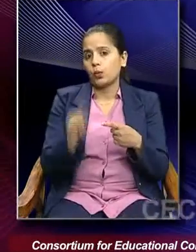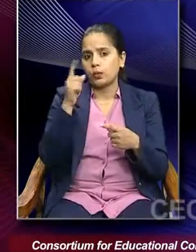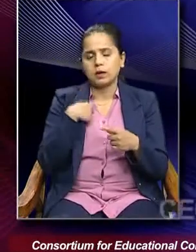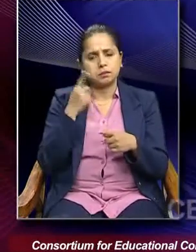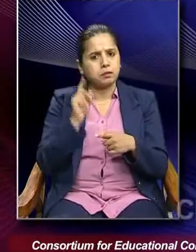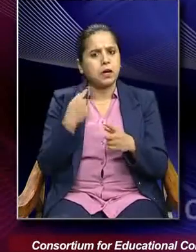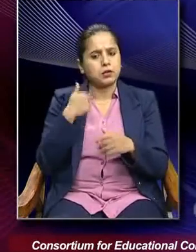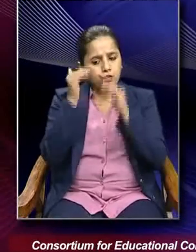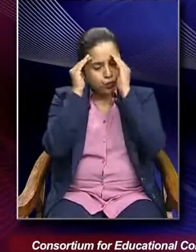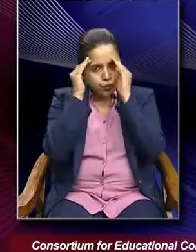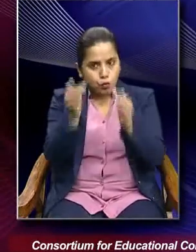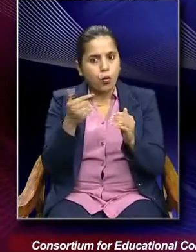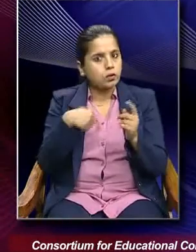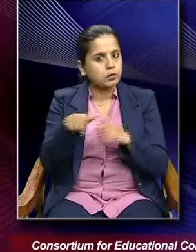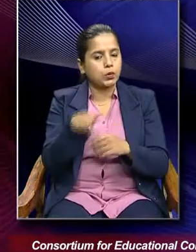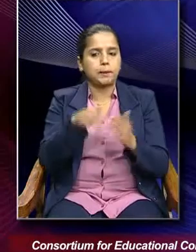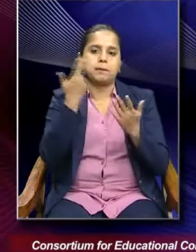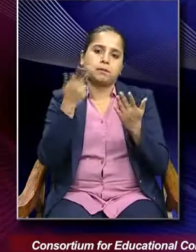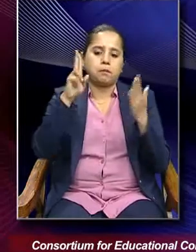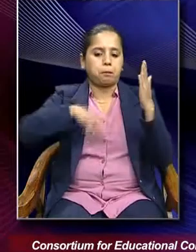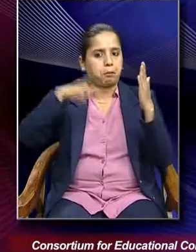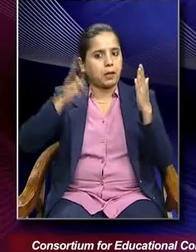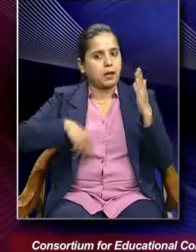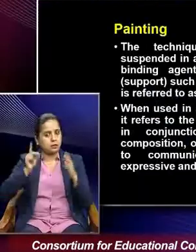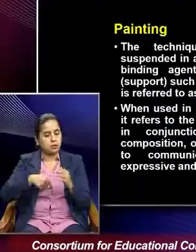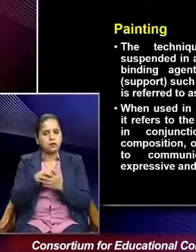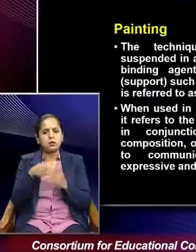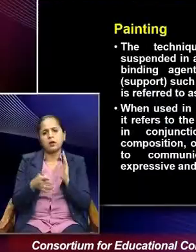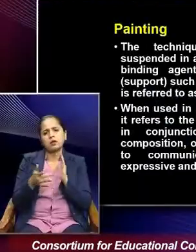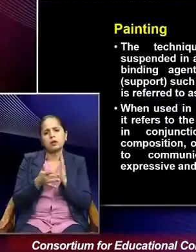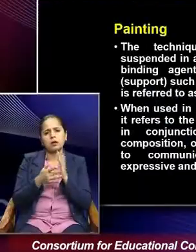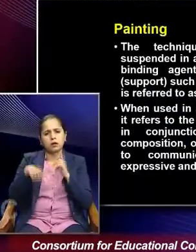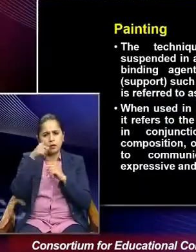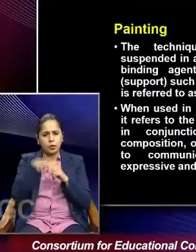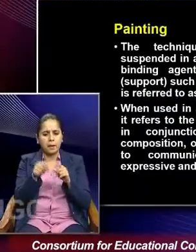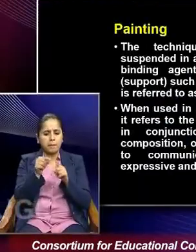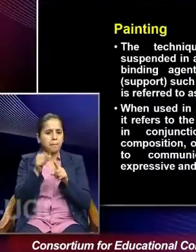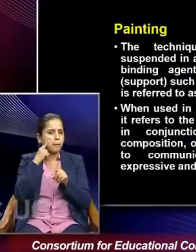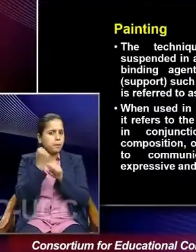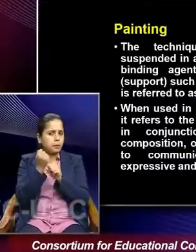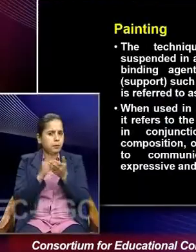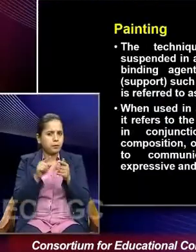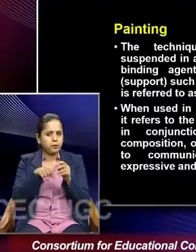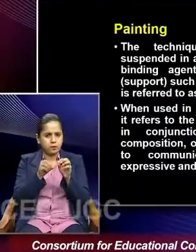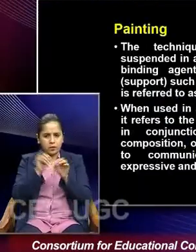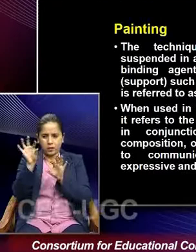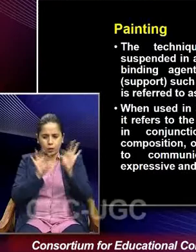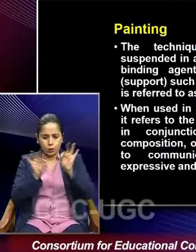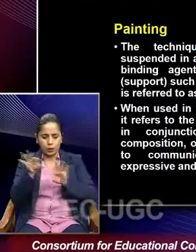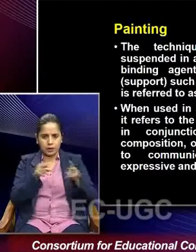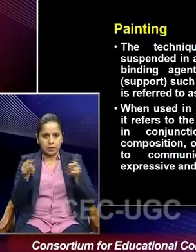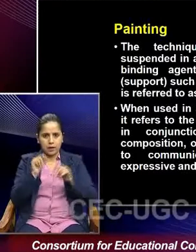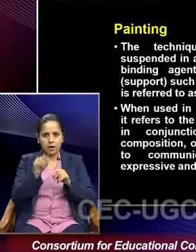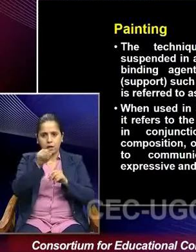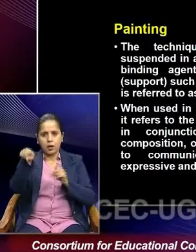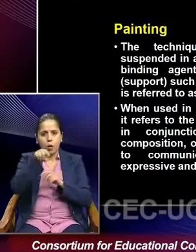be focusing on painting. The technique of putting pigment suspended in a carrier or